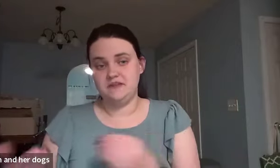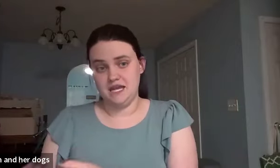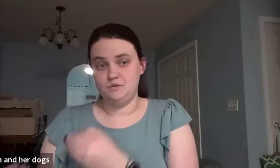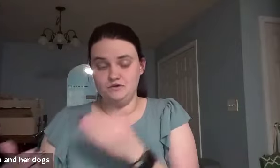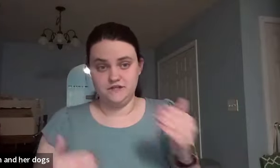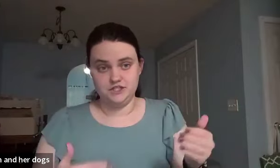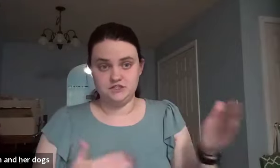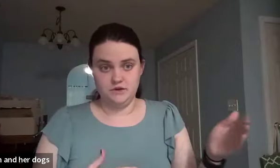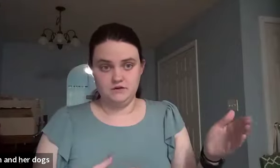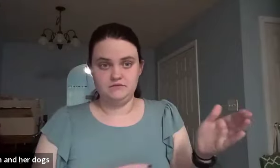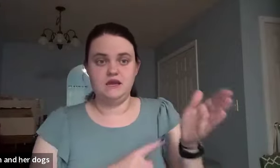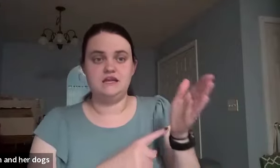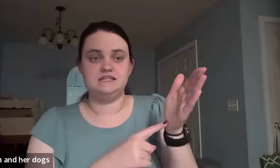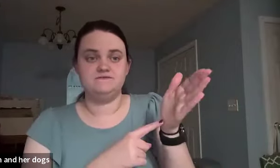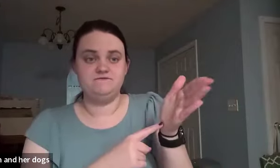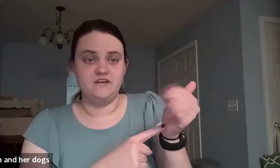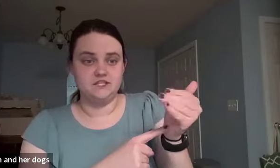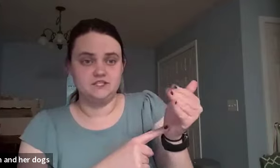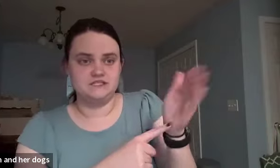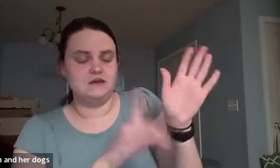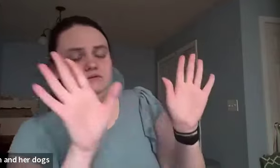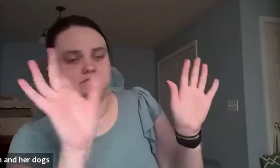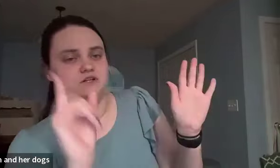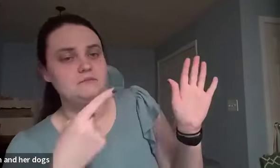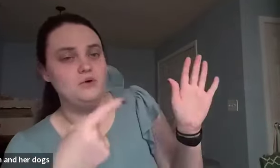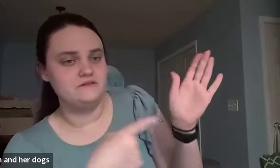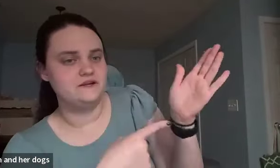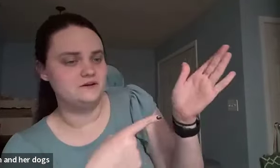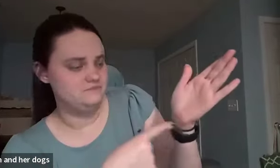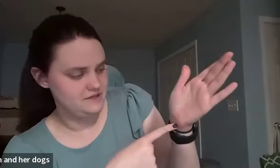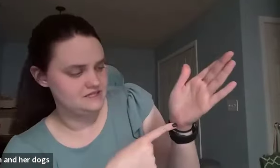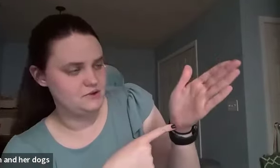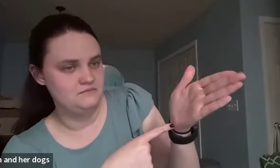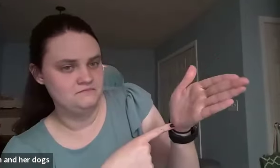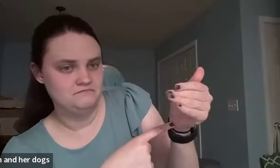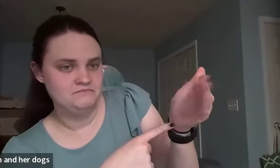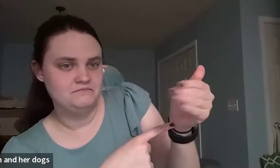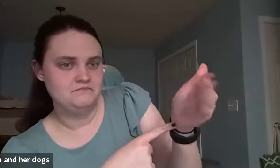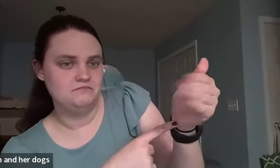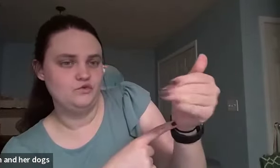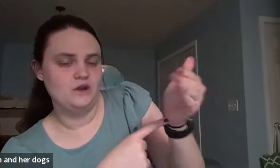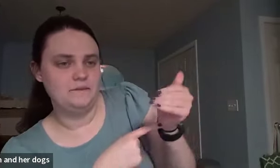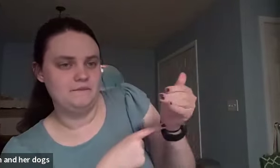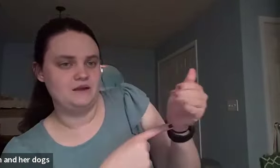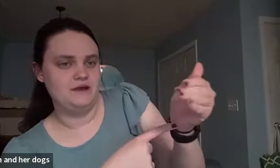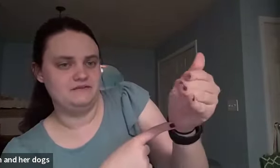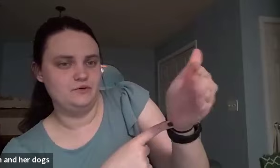the animal fish as well. Okay. And it's fish. It's like, oh, sorry, pointer finger, base palm, move your hand kind of back and